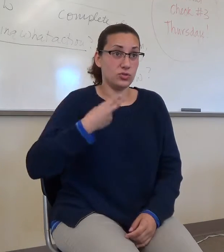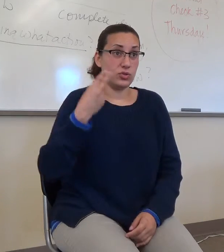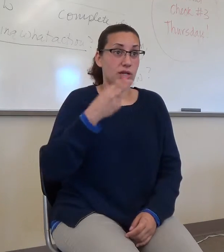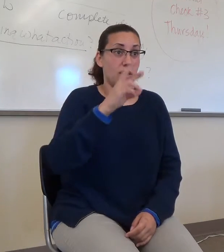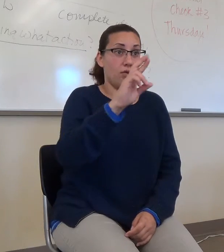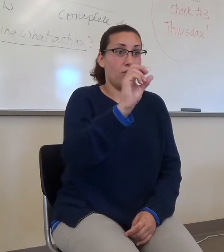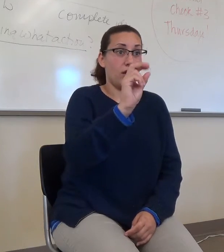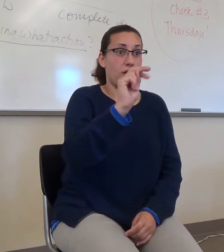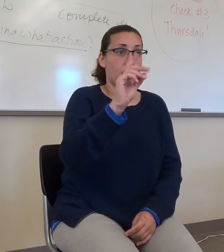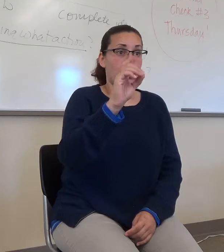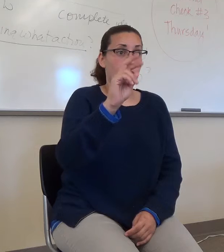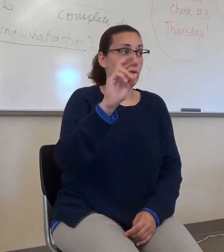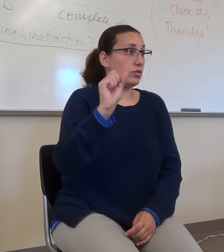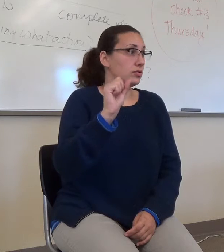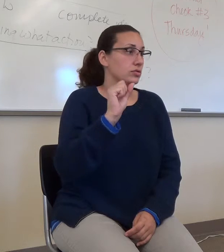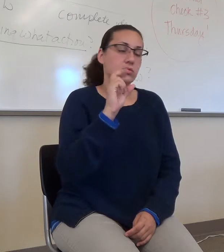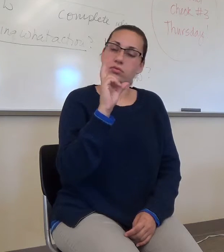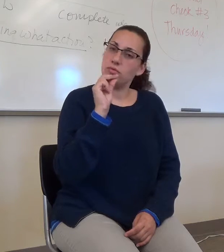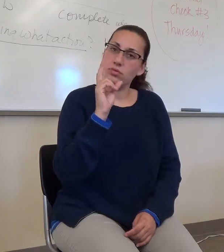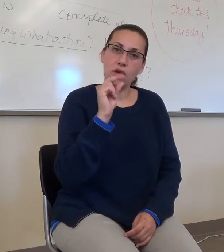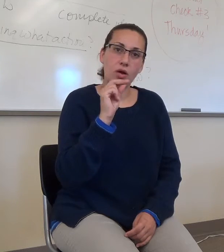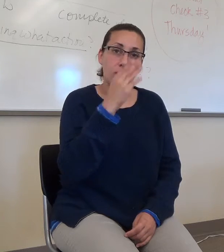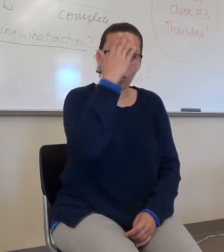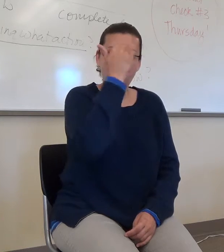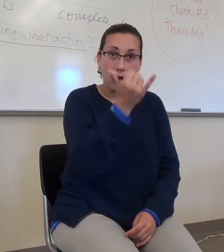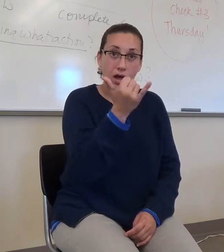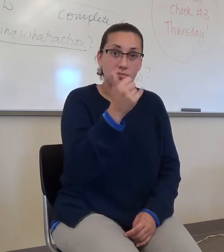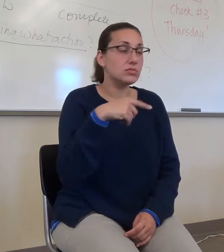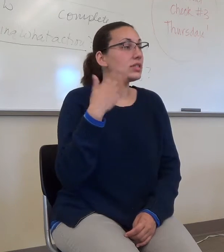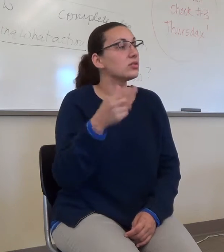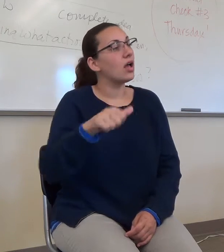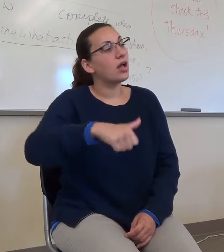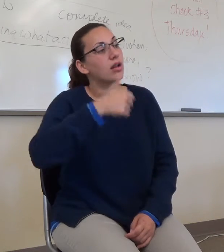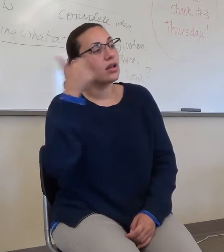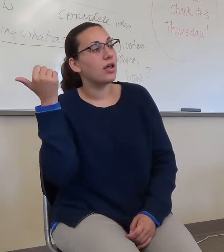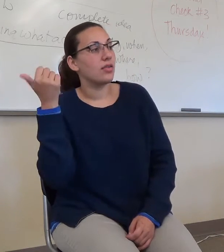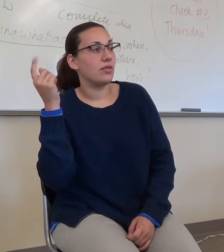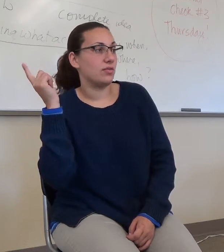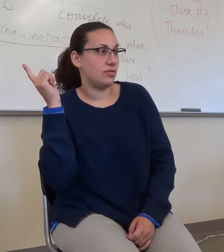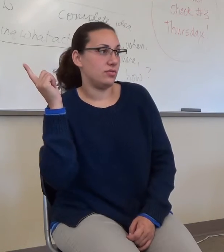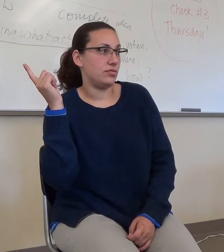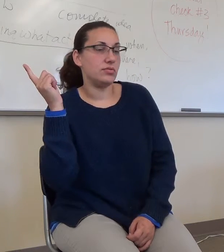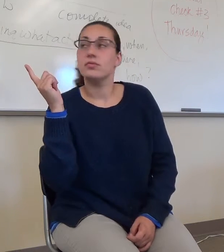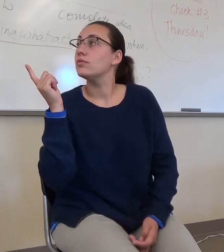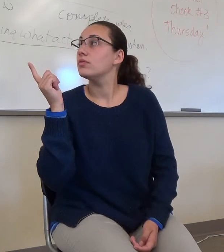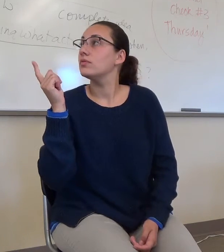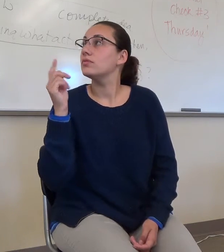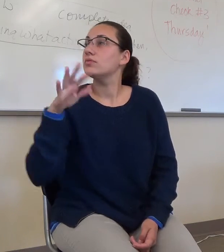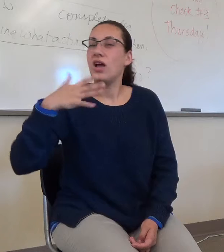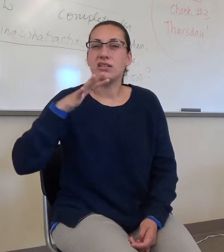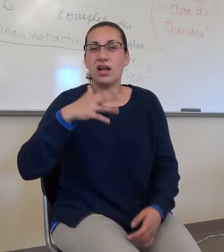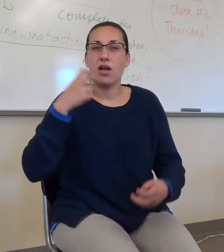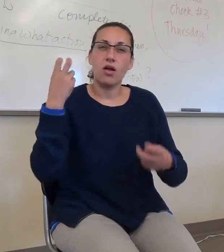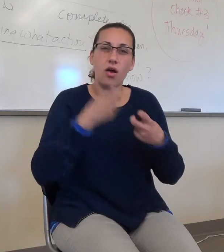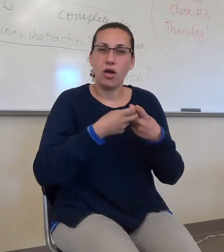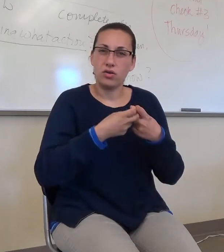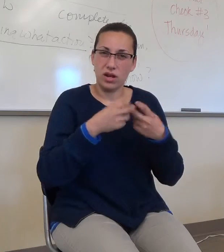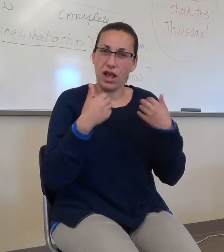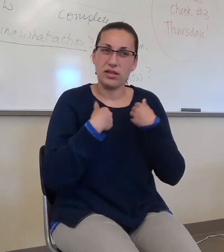No. Because here's another. So this kind of is tricky. It's got one reversal thing here and then